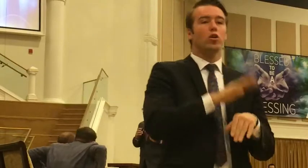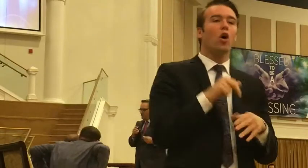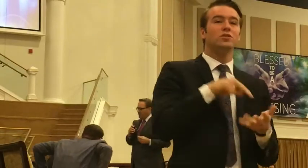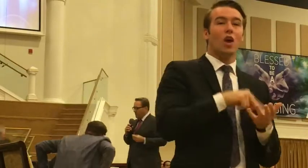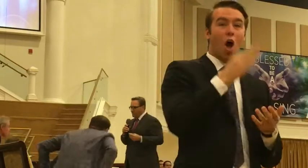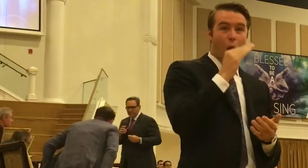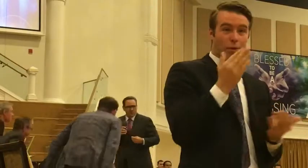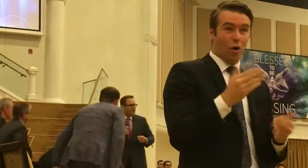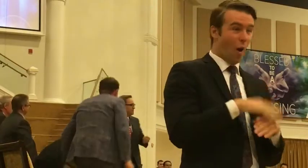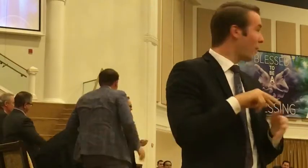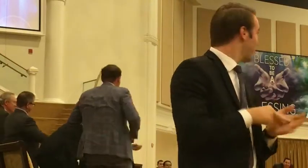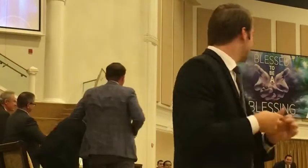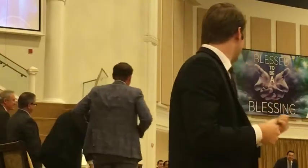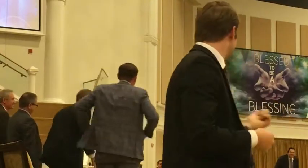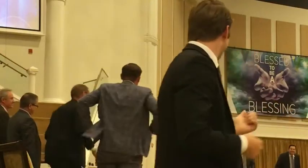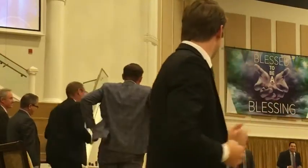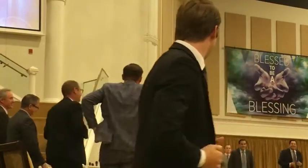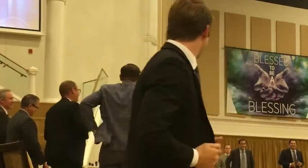hope y'all are up here on purpose.